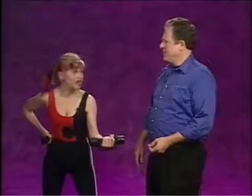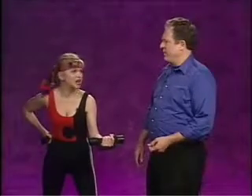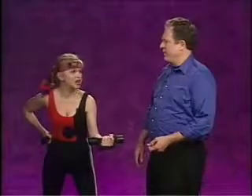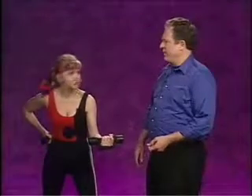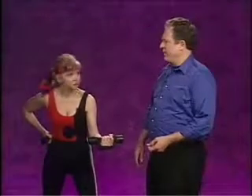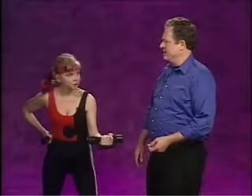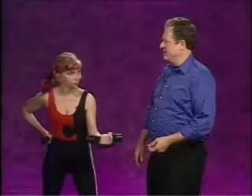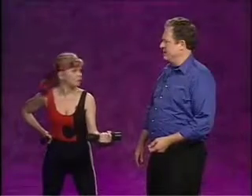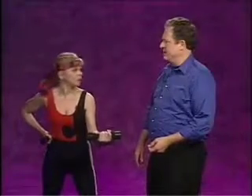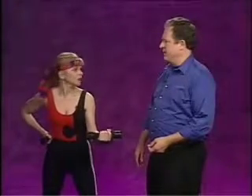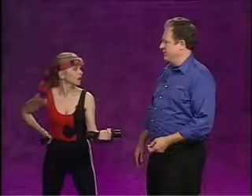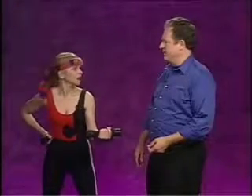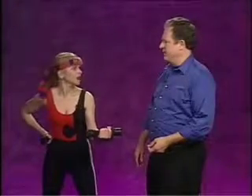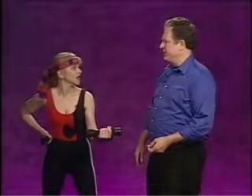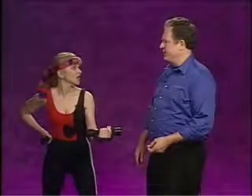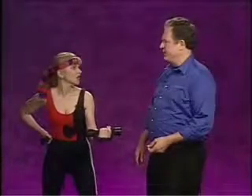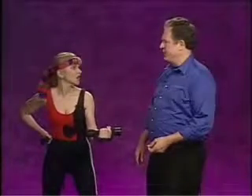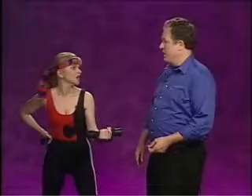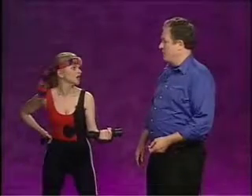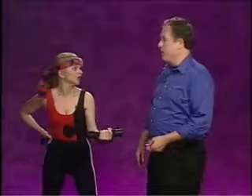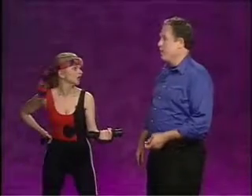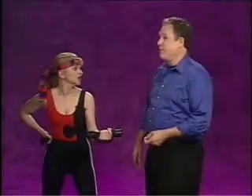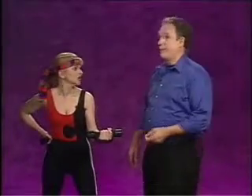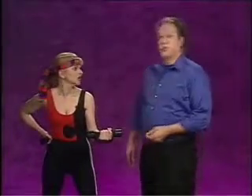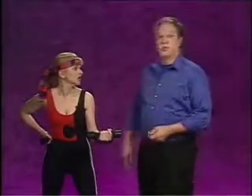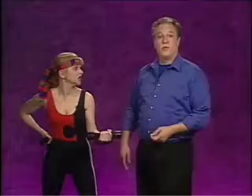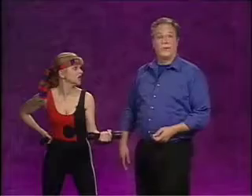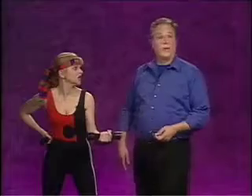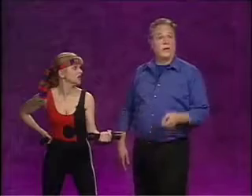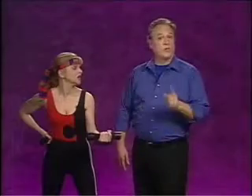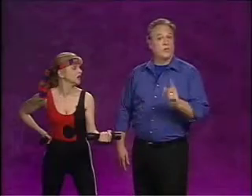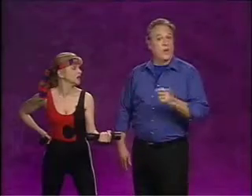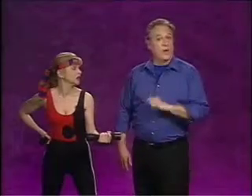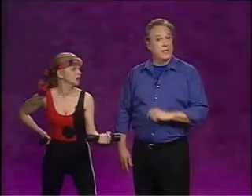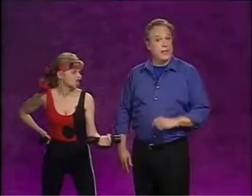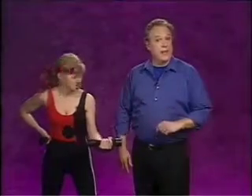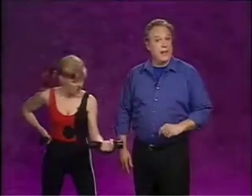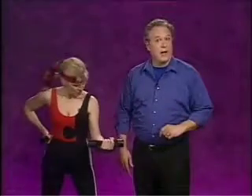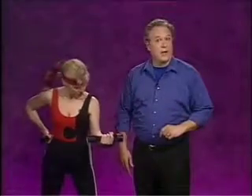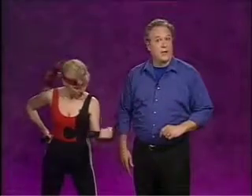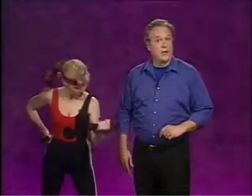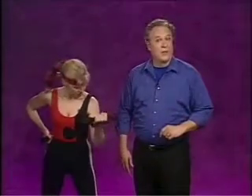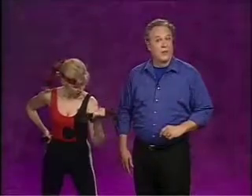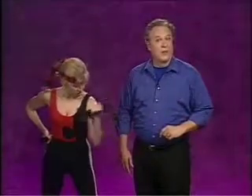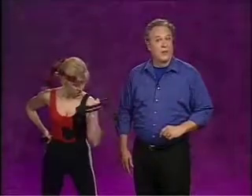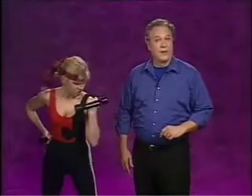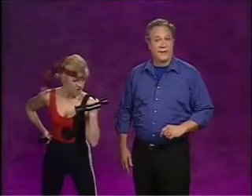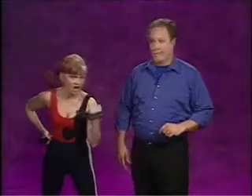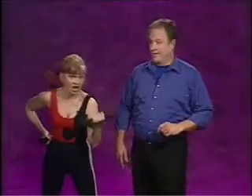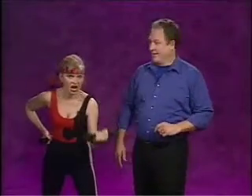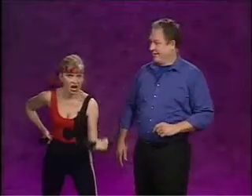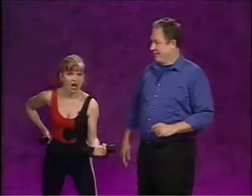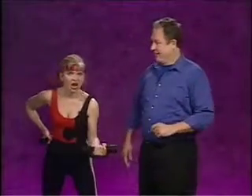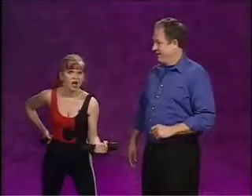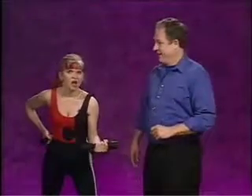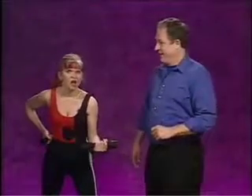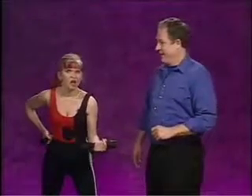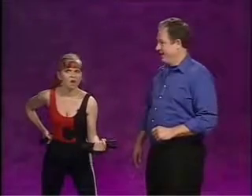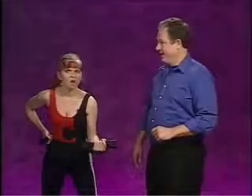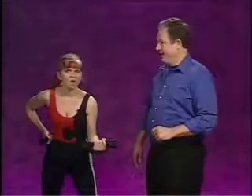them how to sign most of the numbers yet, so we'd better do that right now. 100. Wait a